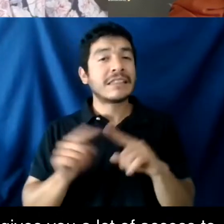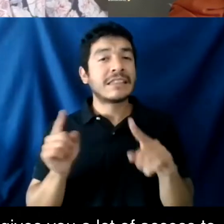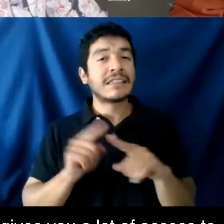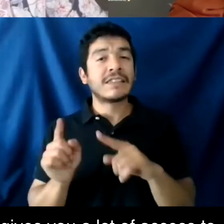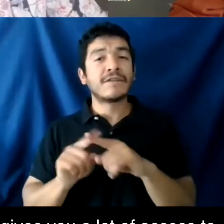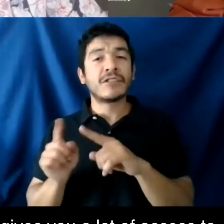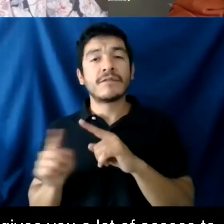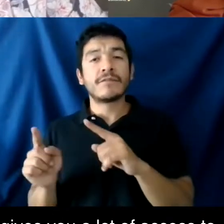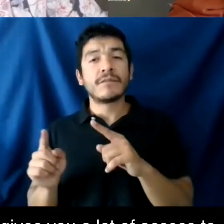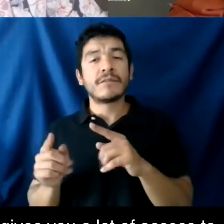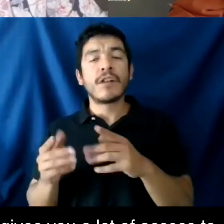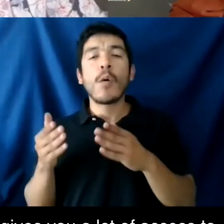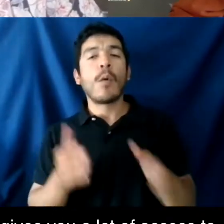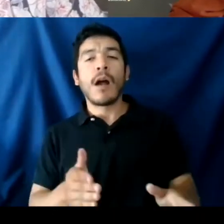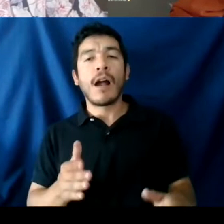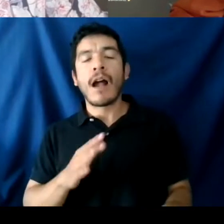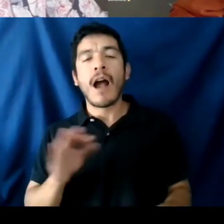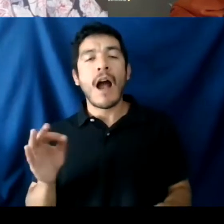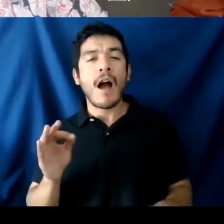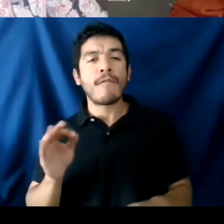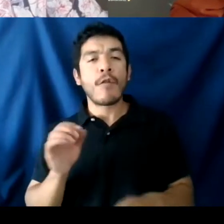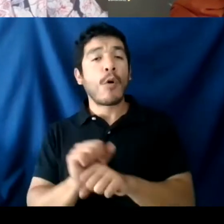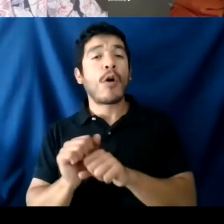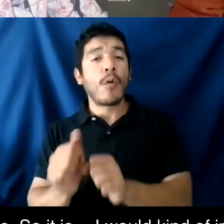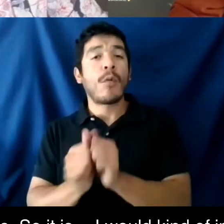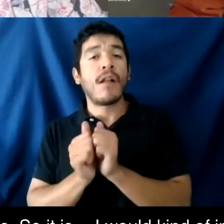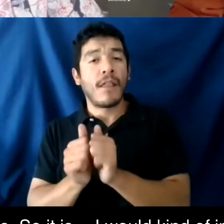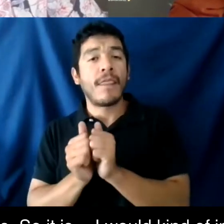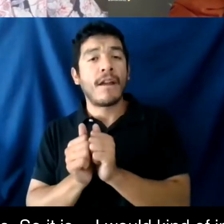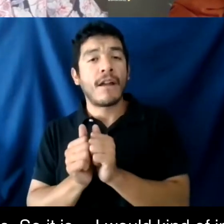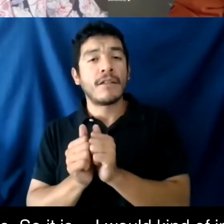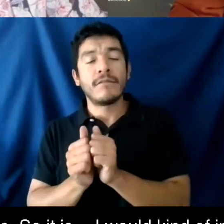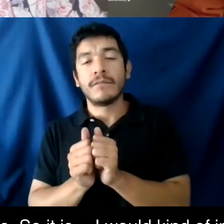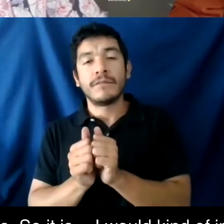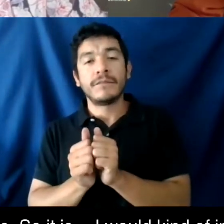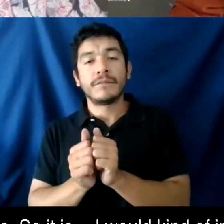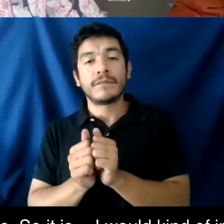different ways of engaging with